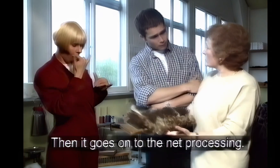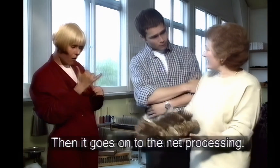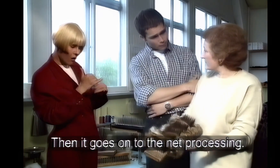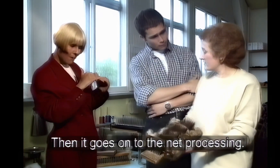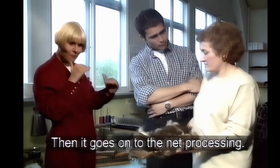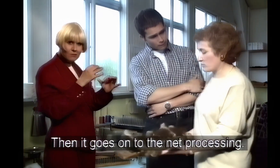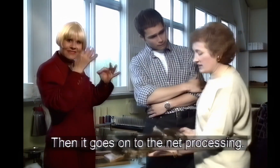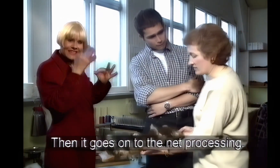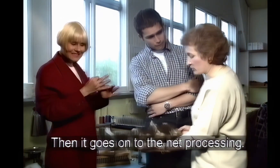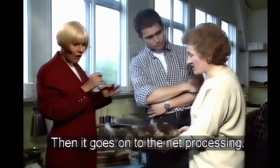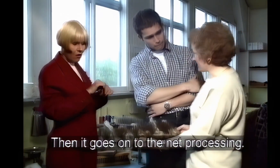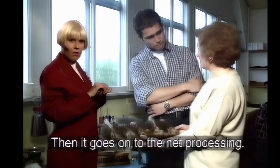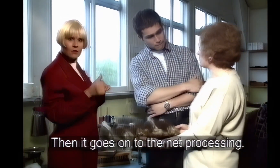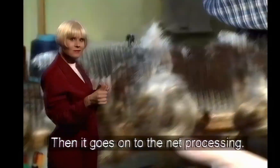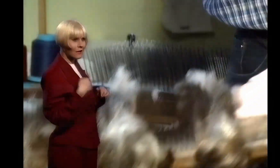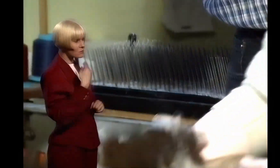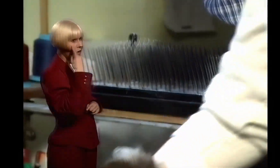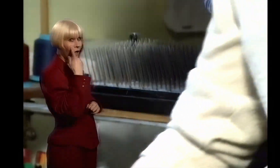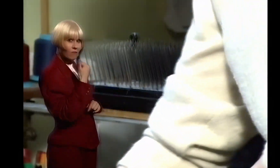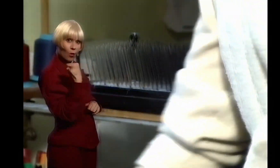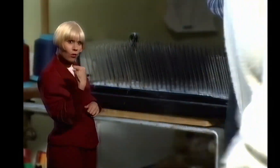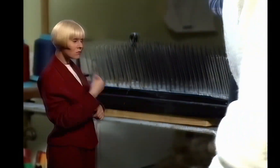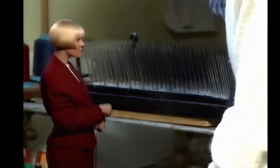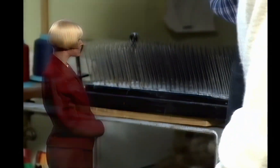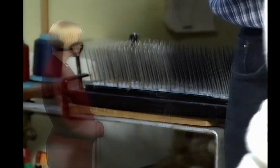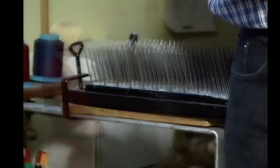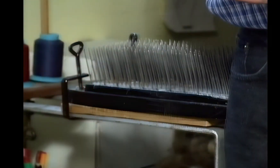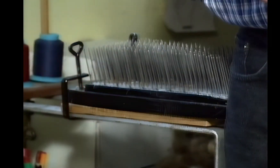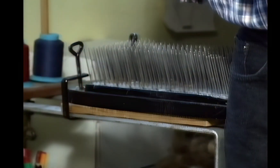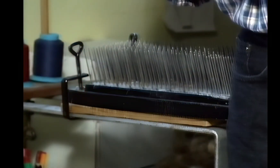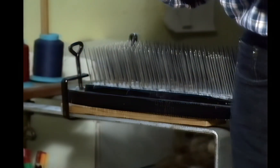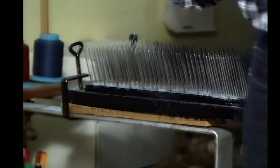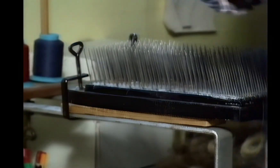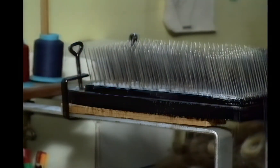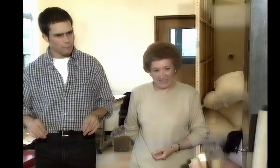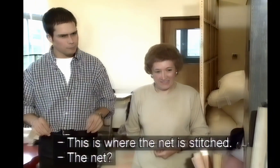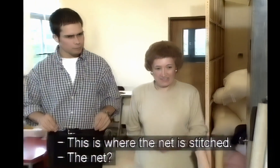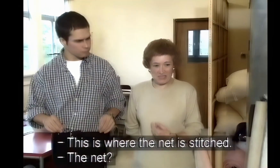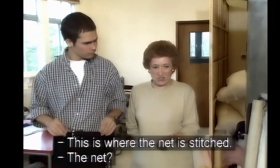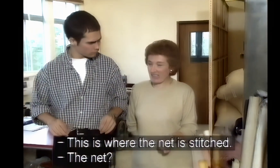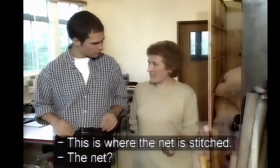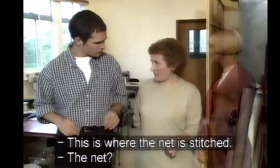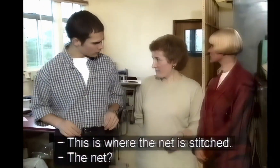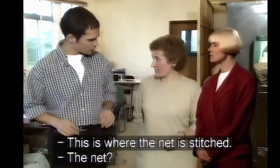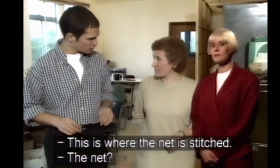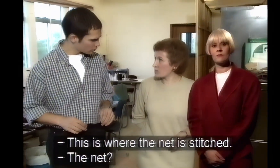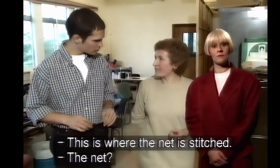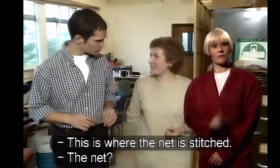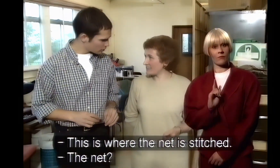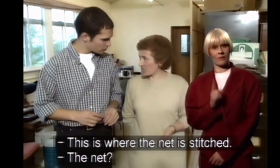net processing, which is in the next room. So have a look at that then. Yes, sure. Well, John, in here, it is where the net is